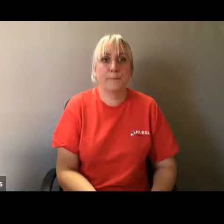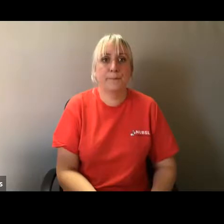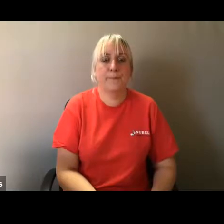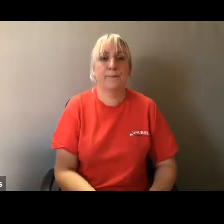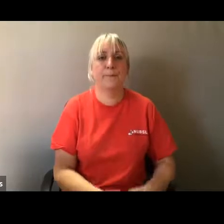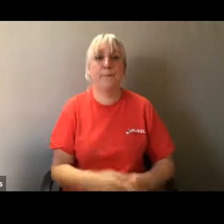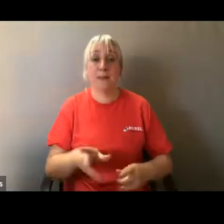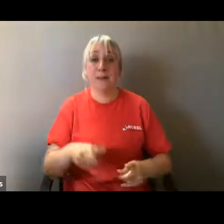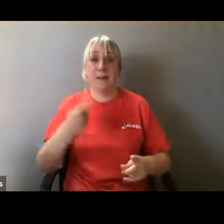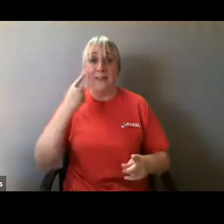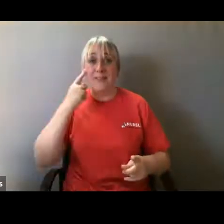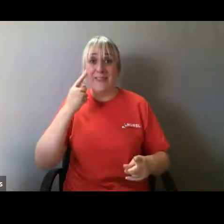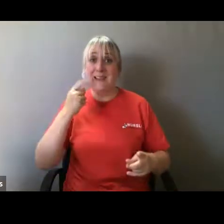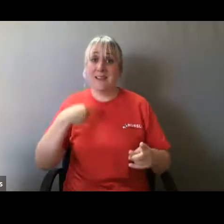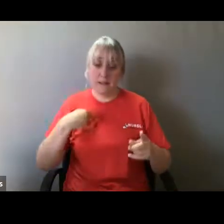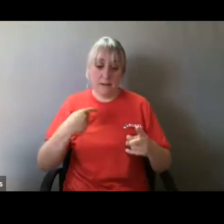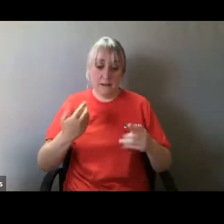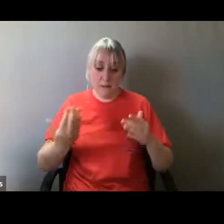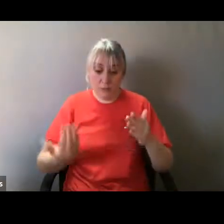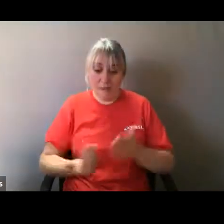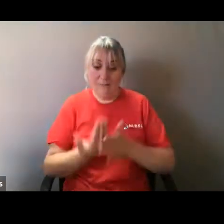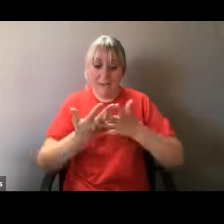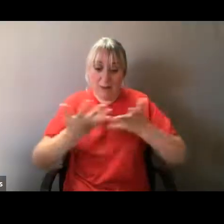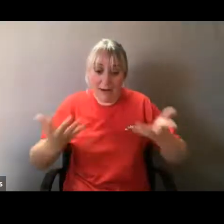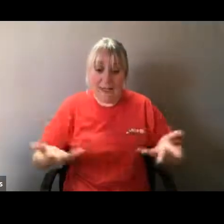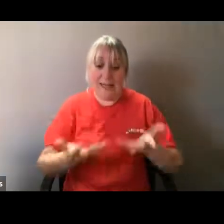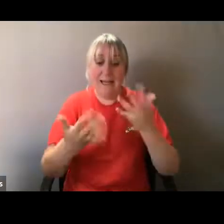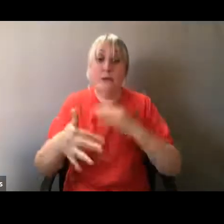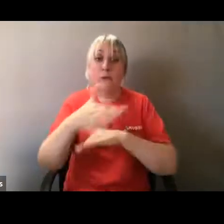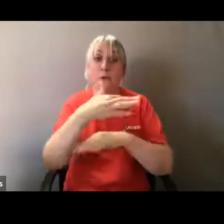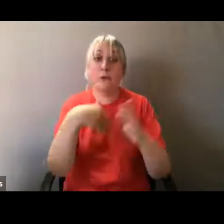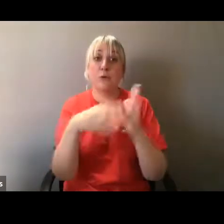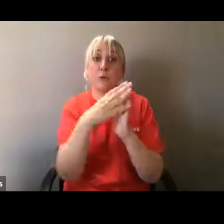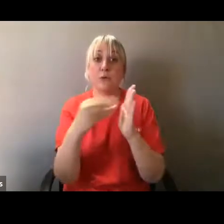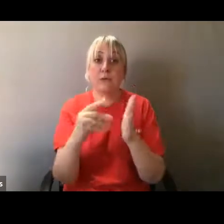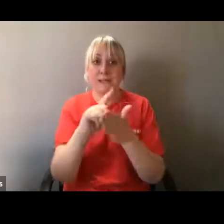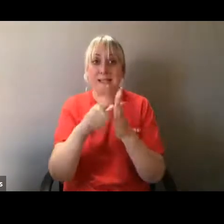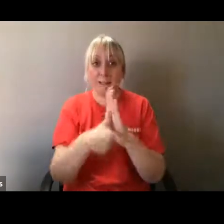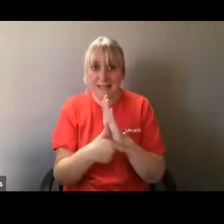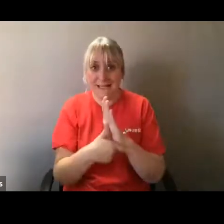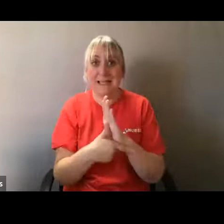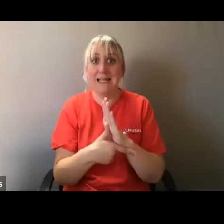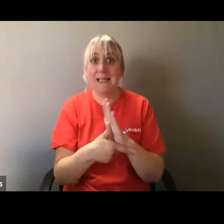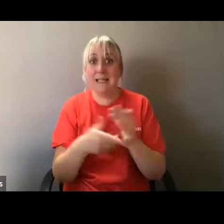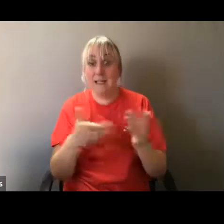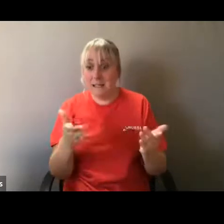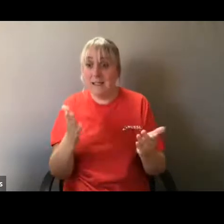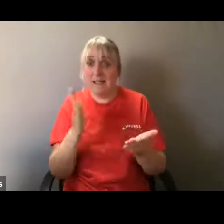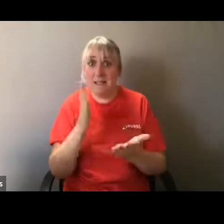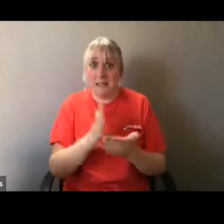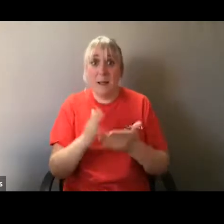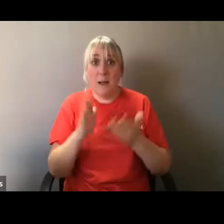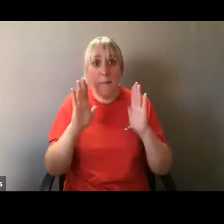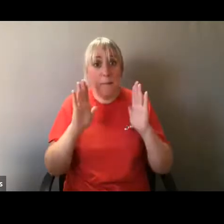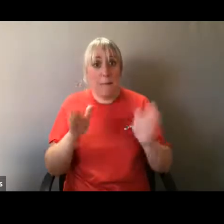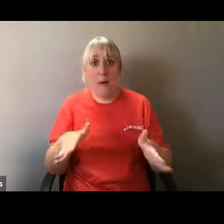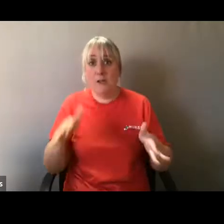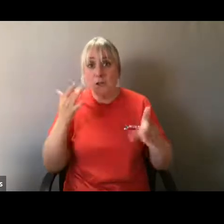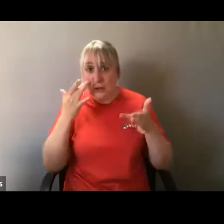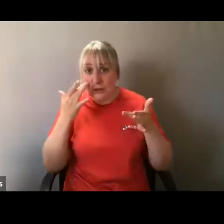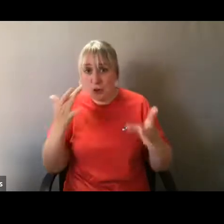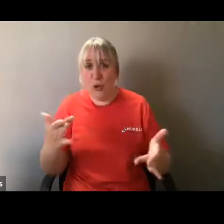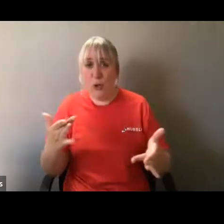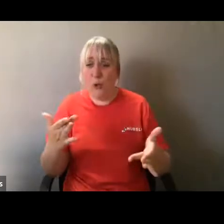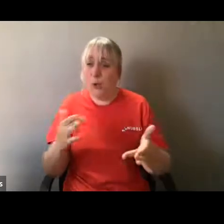Lastly, I think a reinvigorated social model of disability must highlight the importance of activity and the essential role